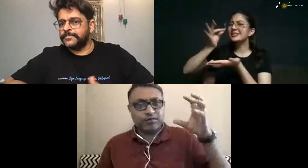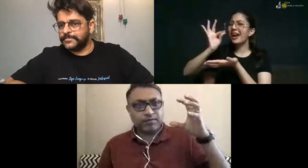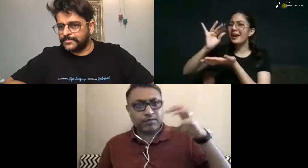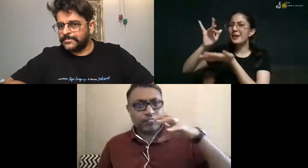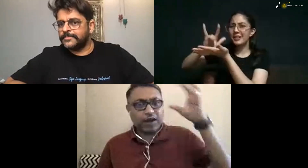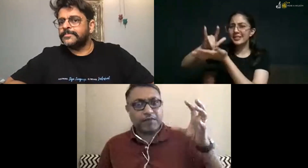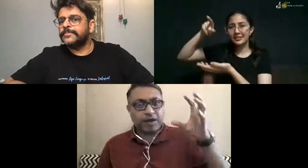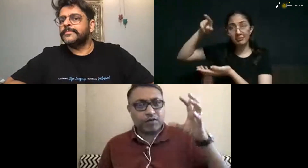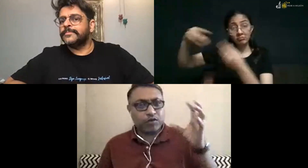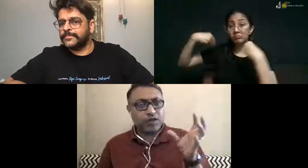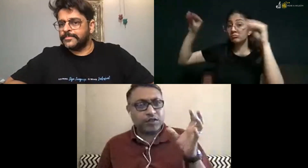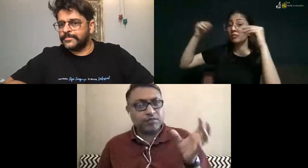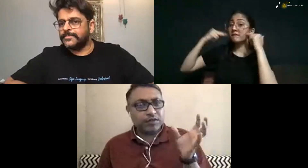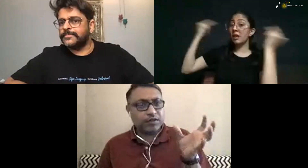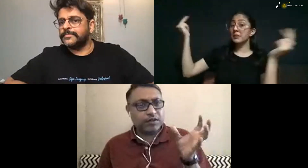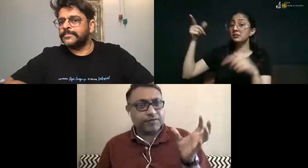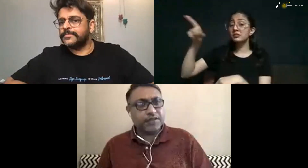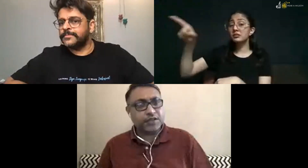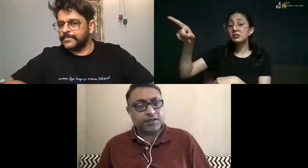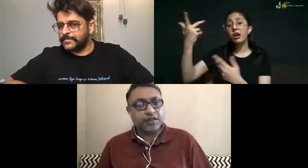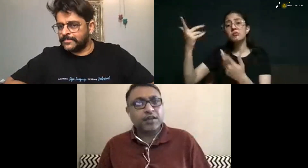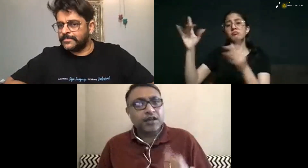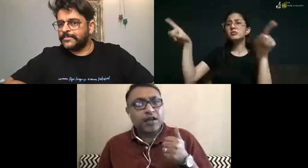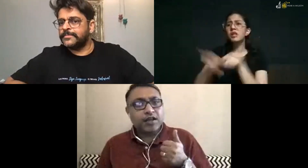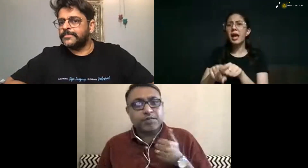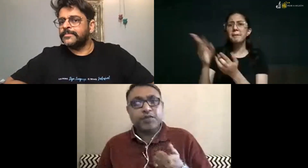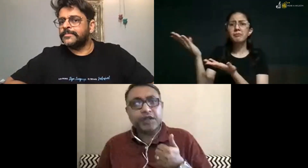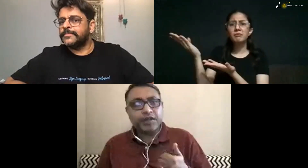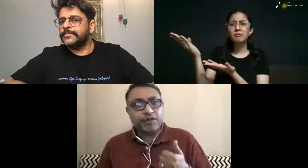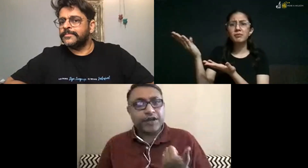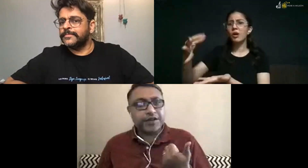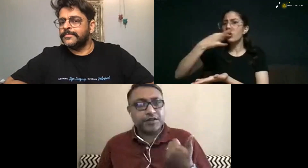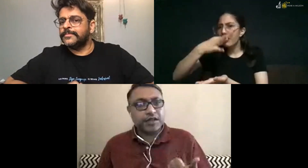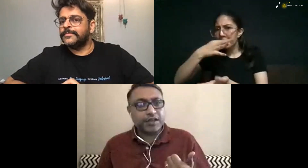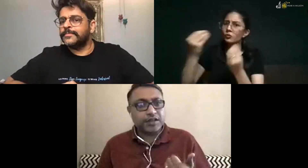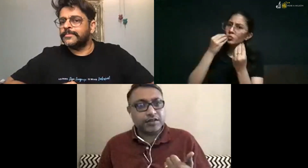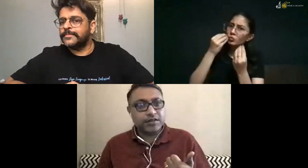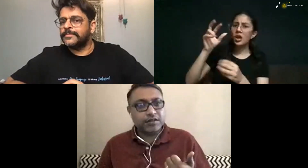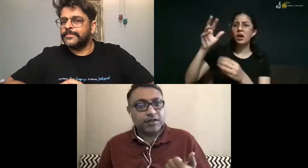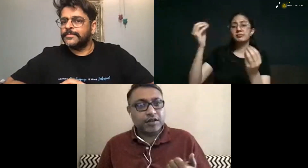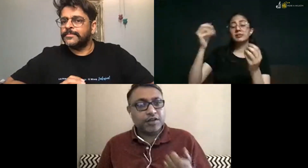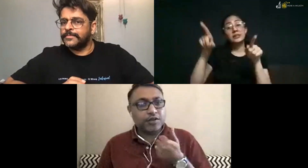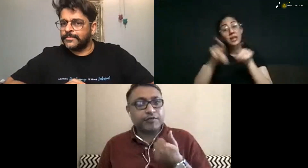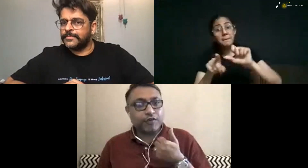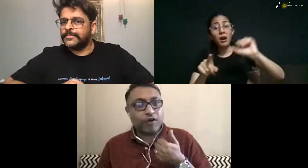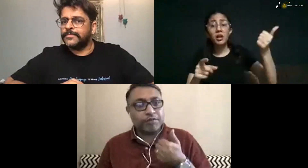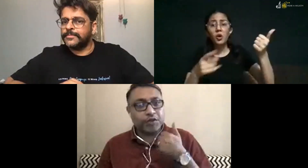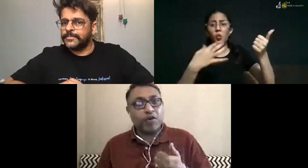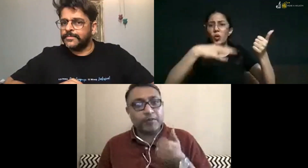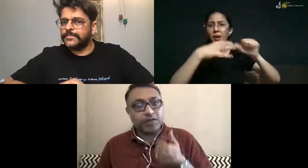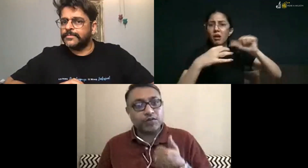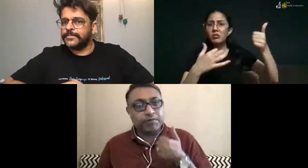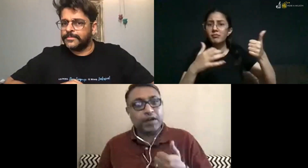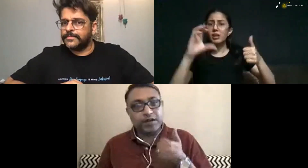Goli Vada Pav or Goli franchisee. He's been doing it for 8 years, 9 years. He should have gone